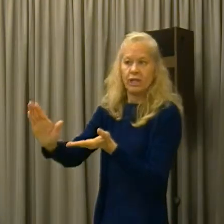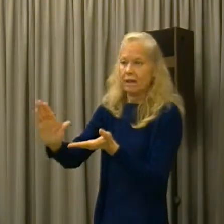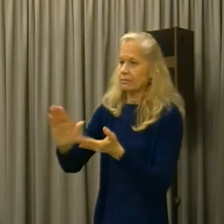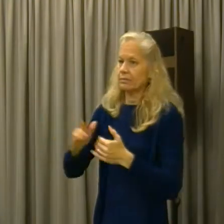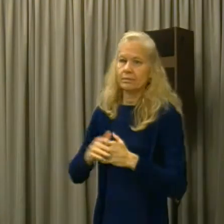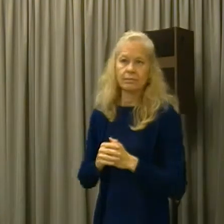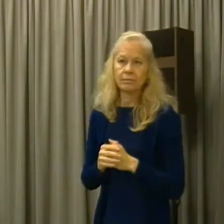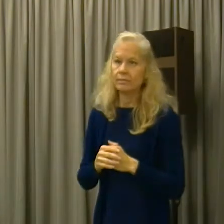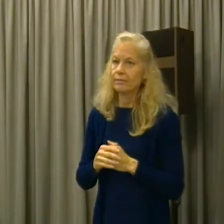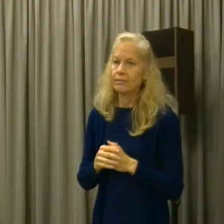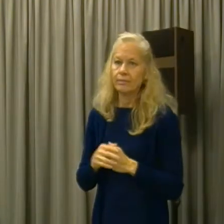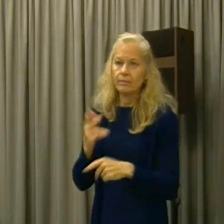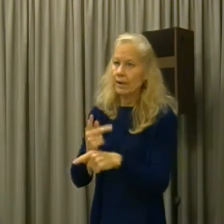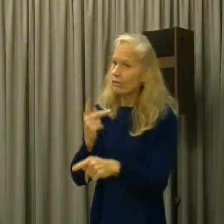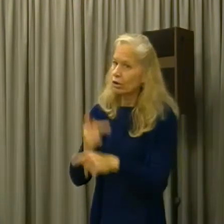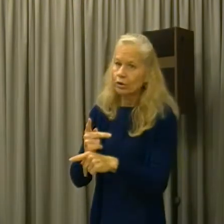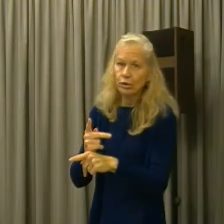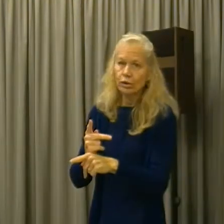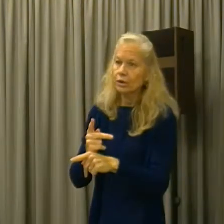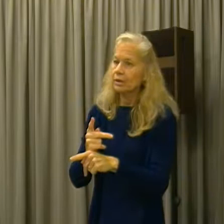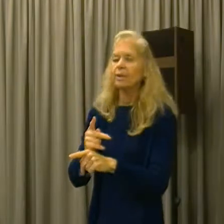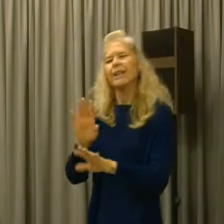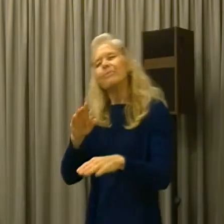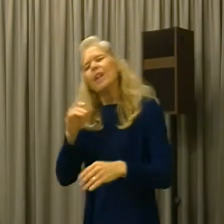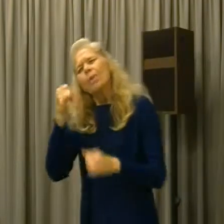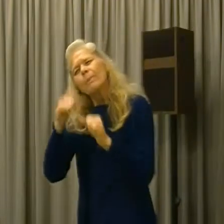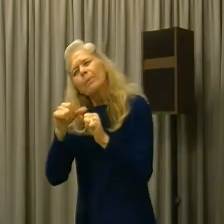Remember when Esther, Queen Esther,